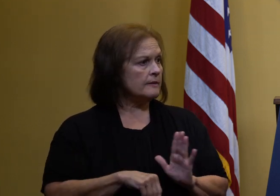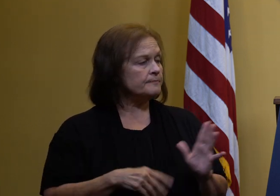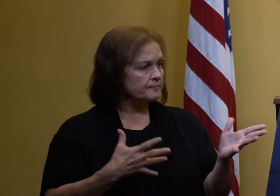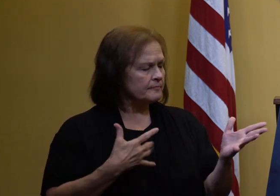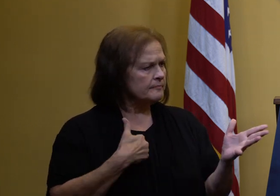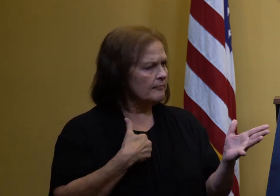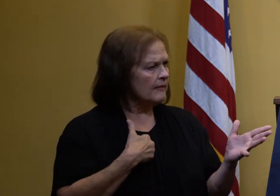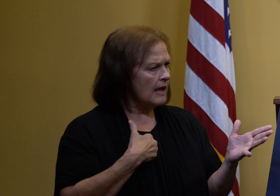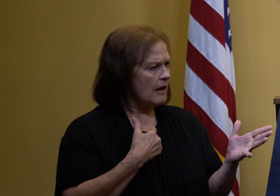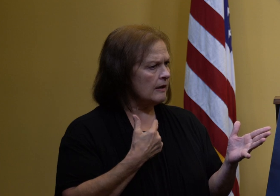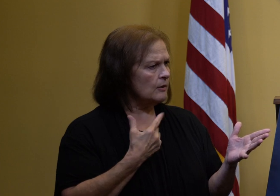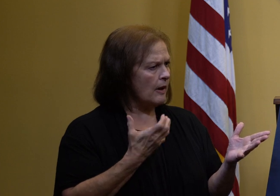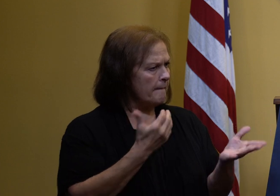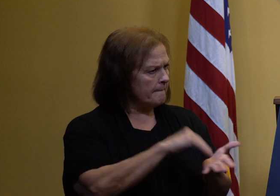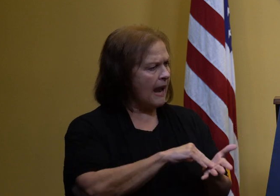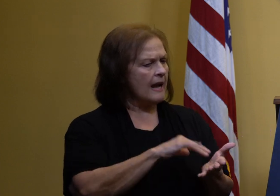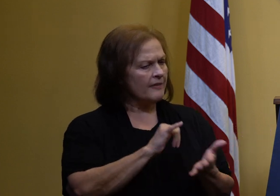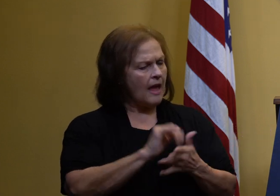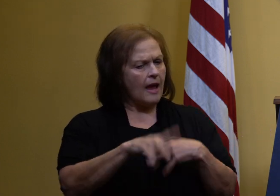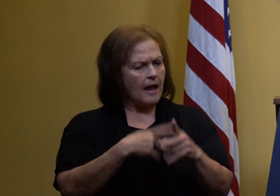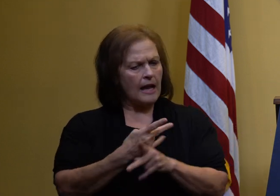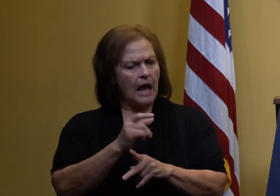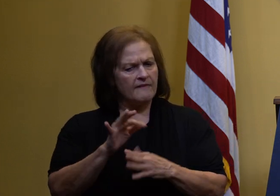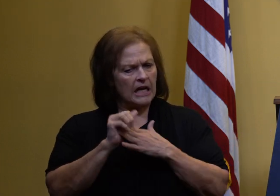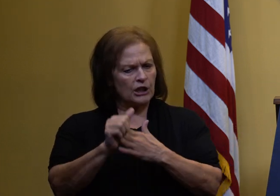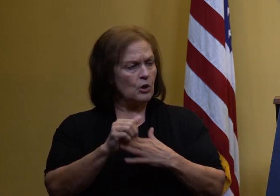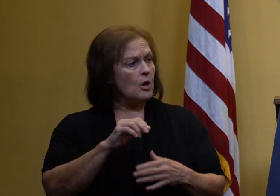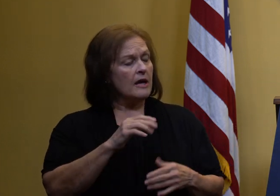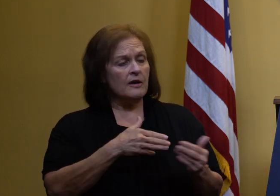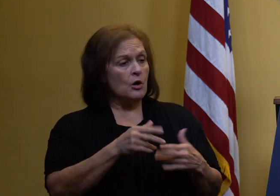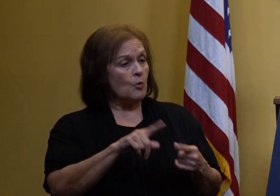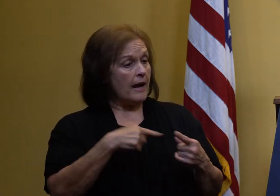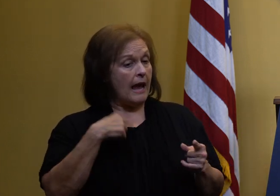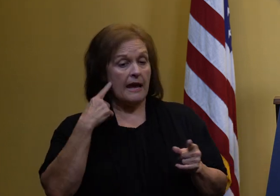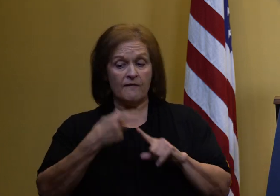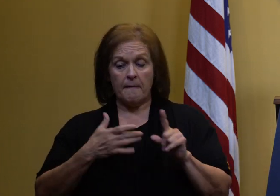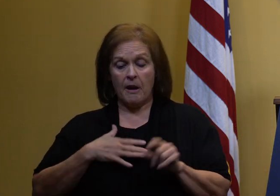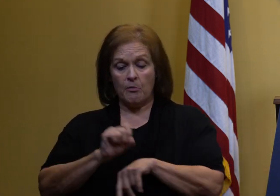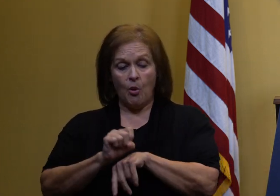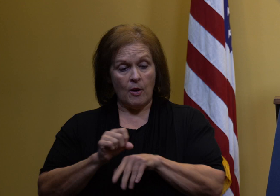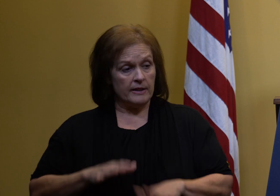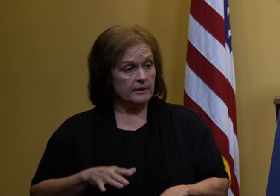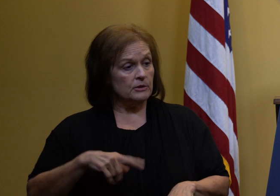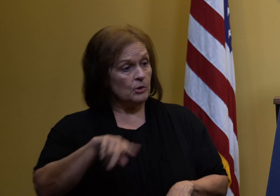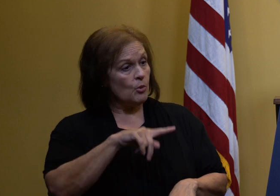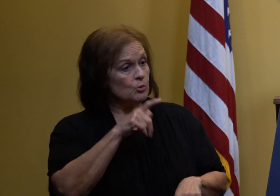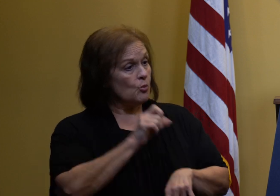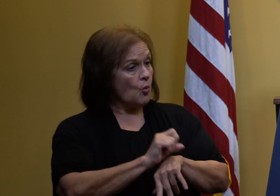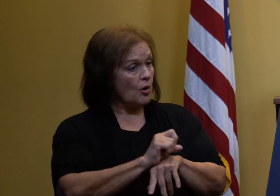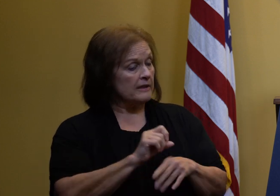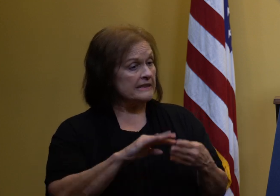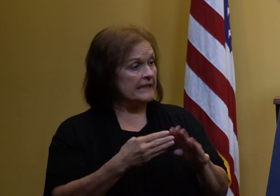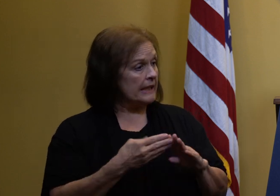So I'm looking to get back to that type of leadership, but even when I hear from my employees, those that have been a part of the city fabric for